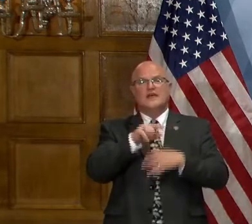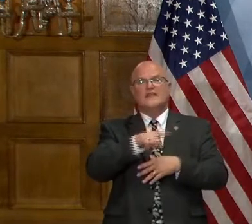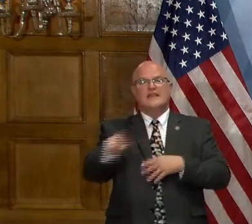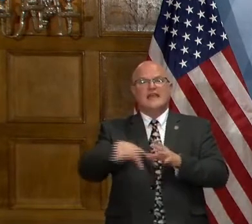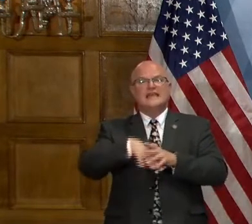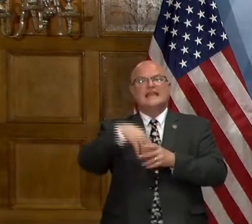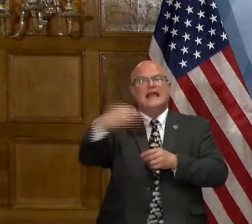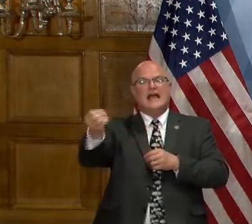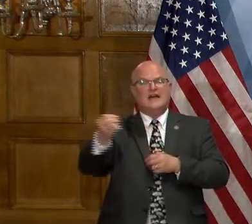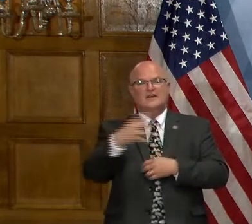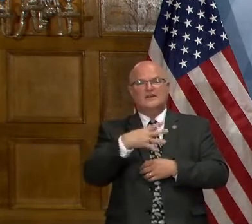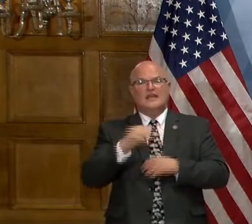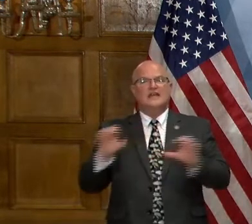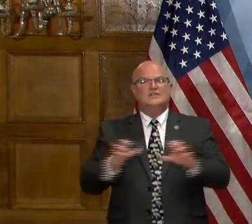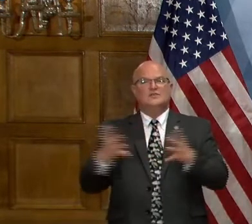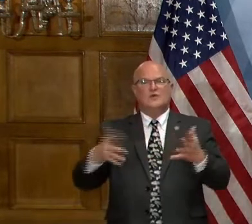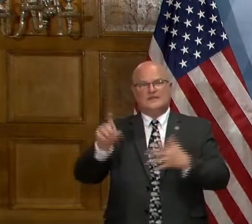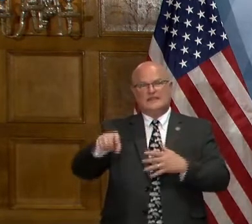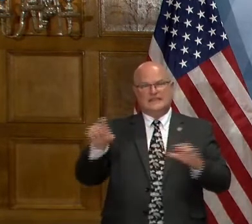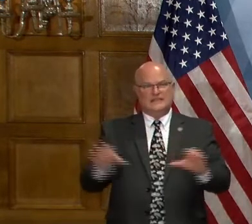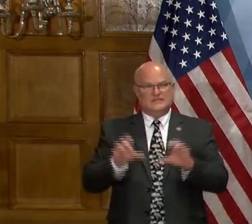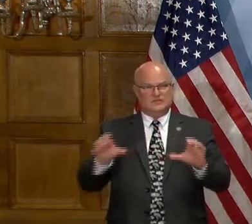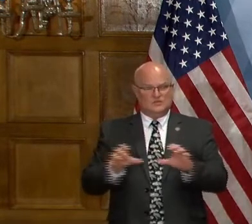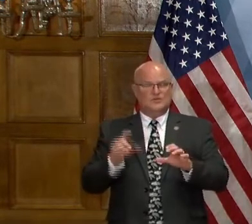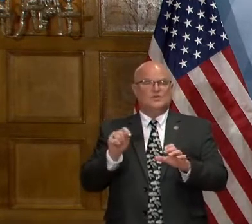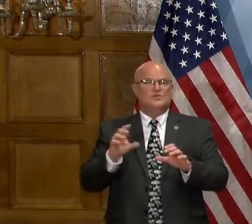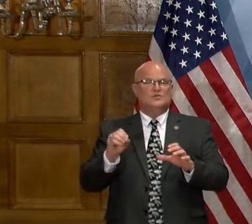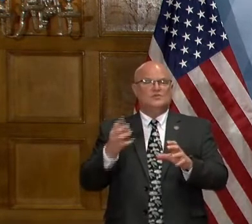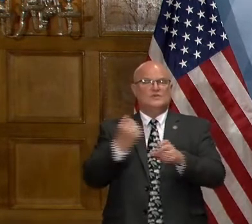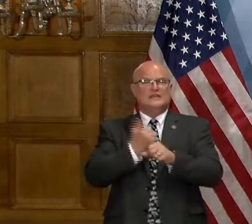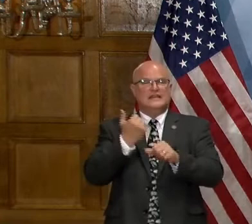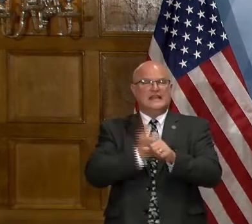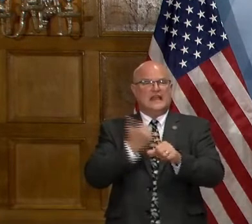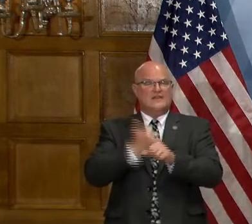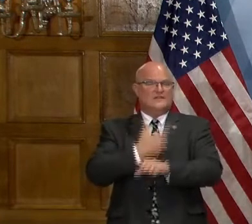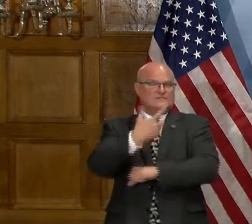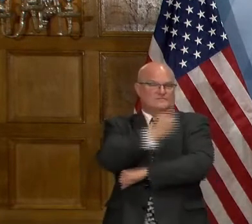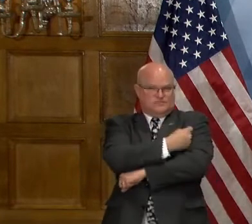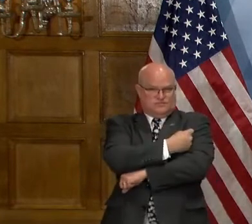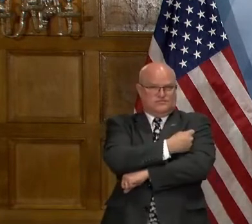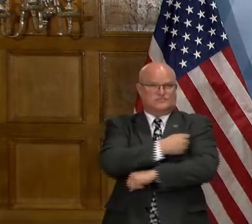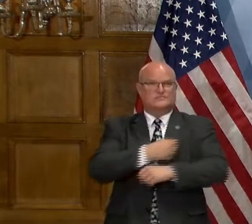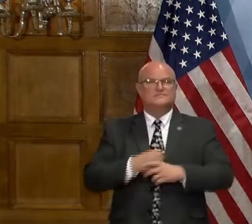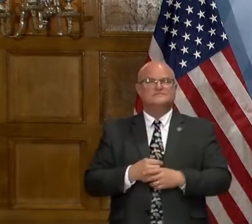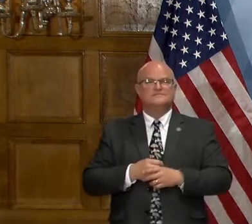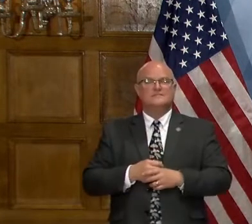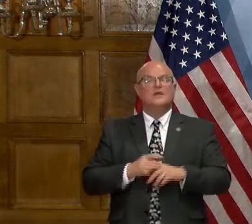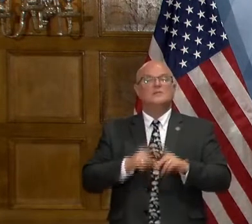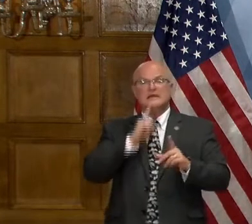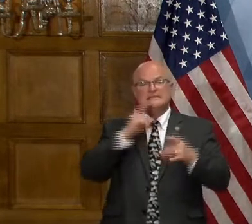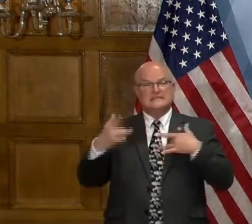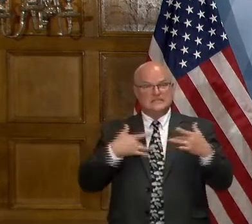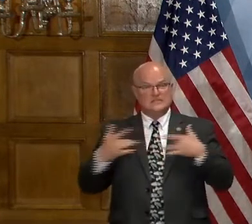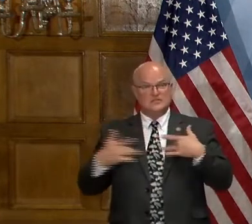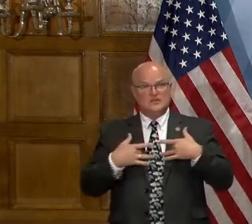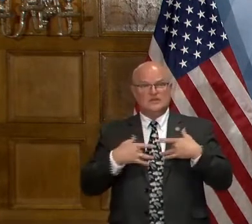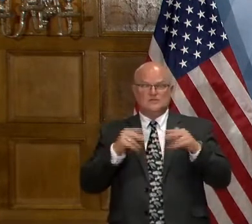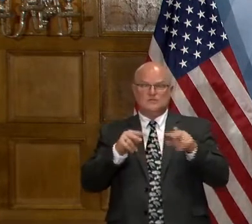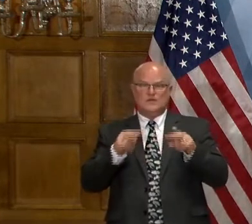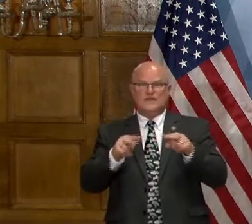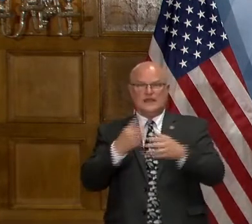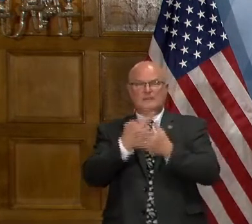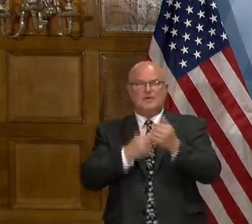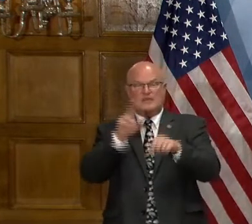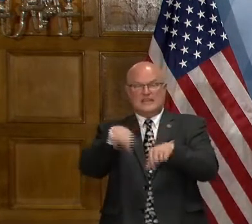out and do what they need to get every dose into somebody's arm. But it is a concern, and we're looking at that